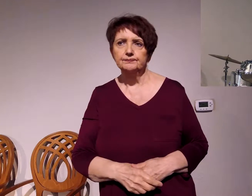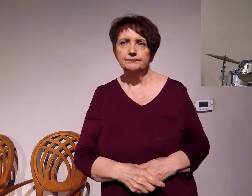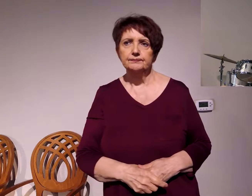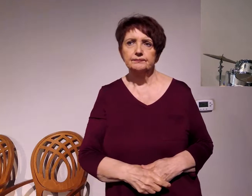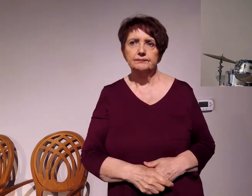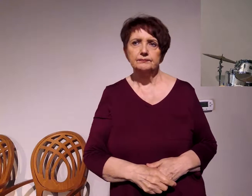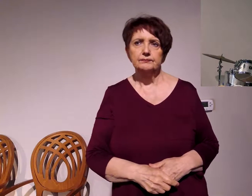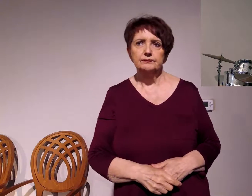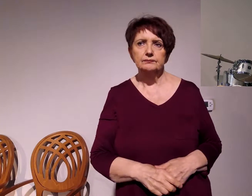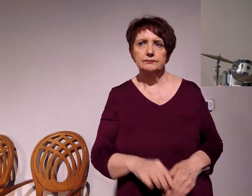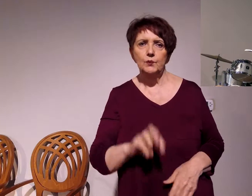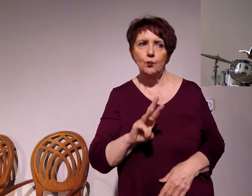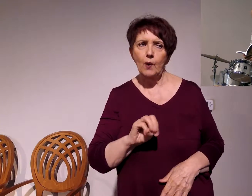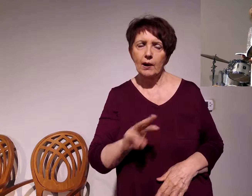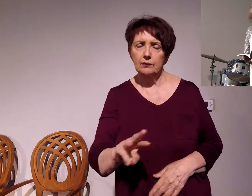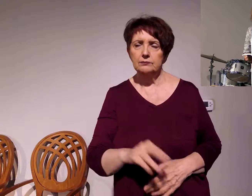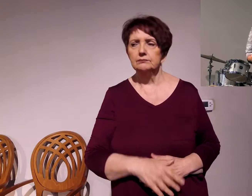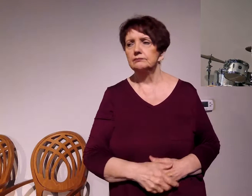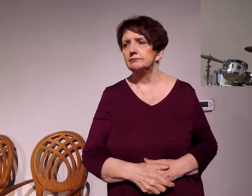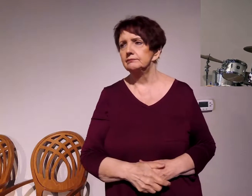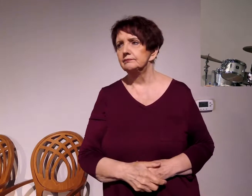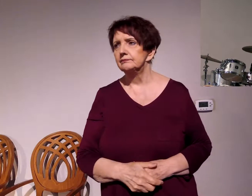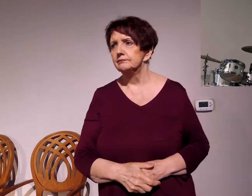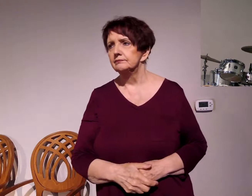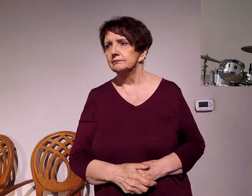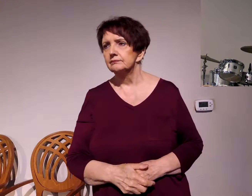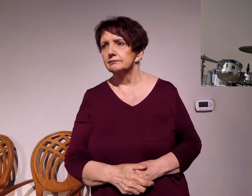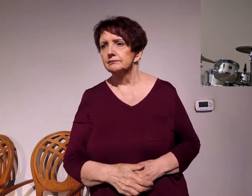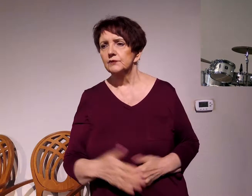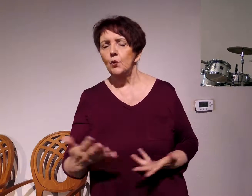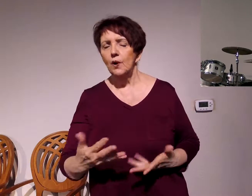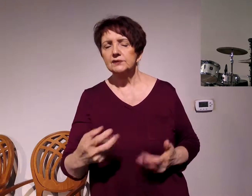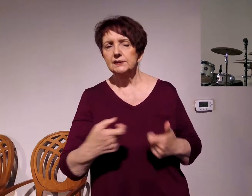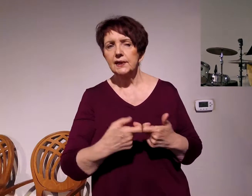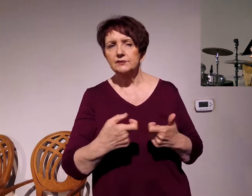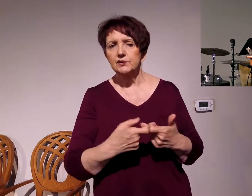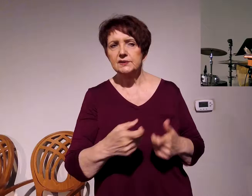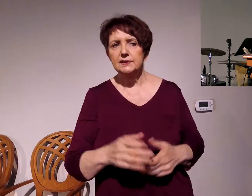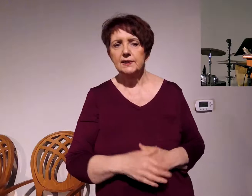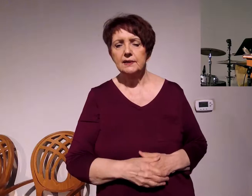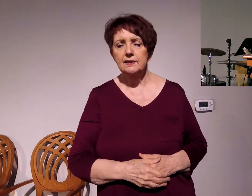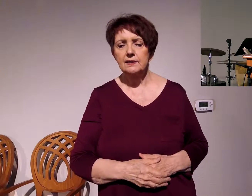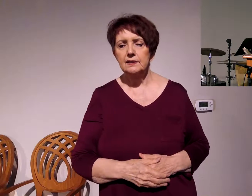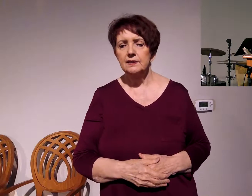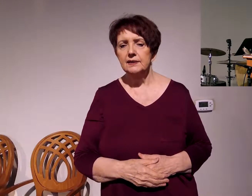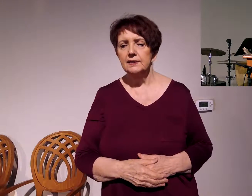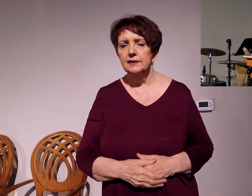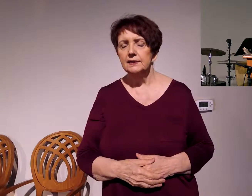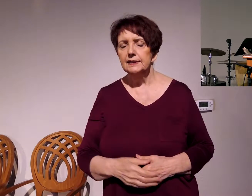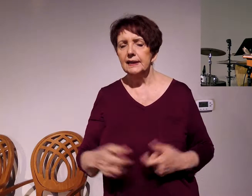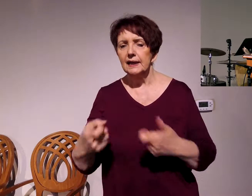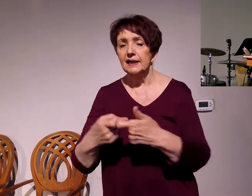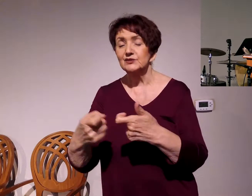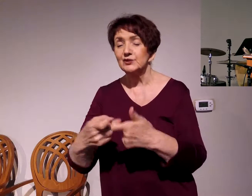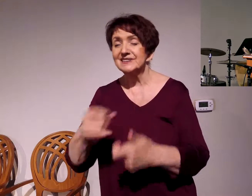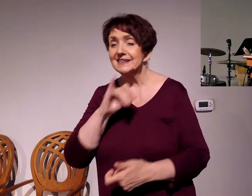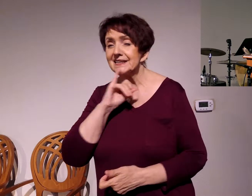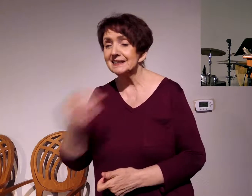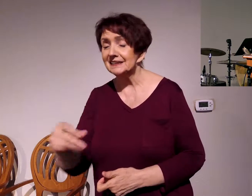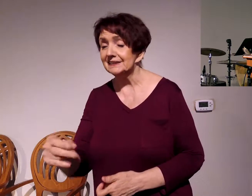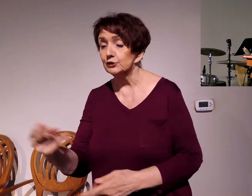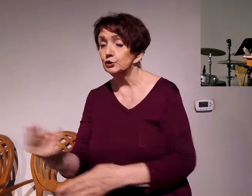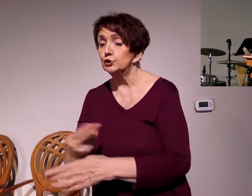Wow. I love this. I love this. It's electricity. What is electricity? My My dear, dear, electricity